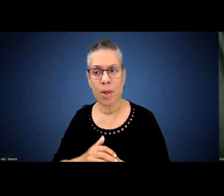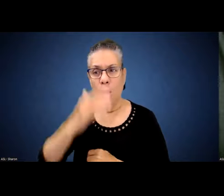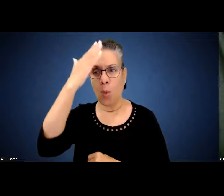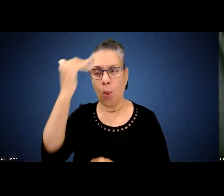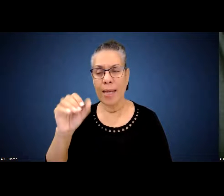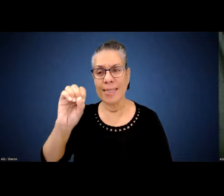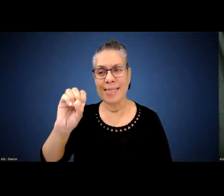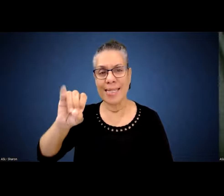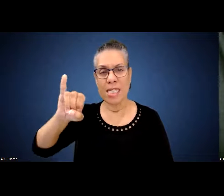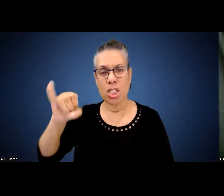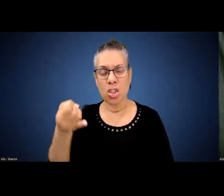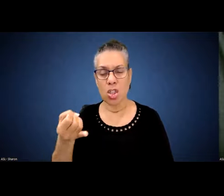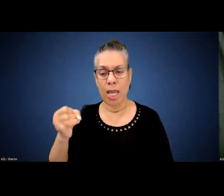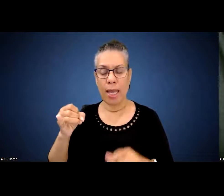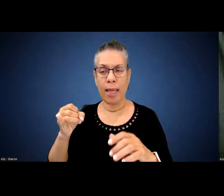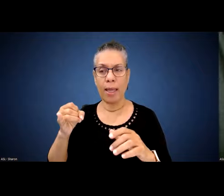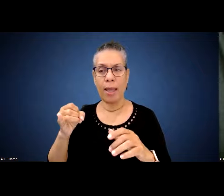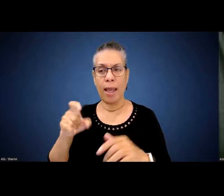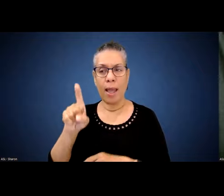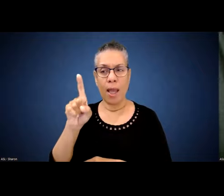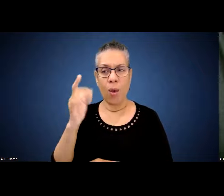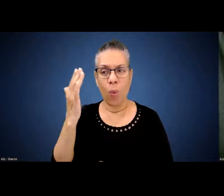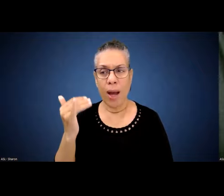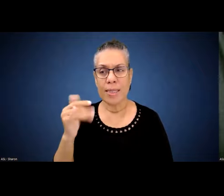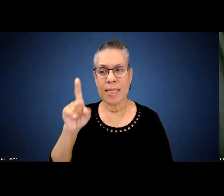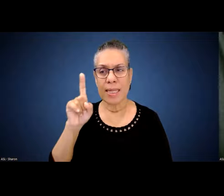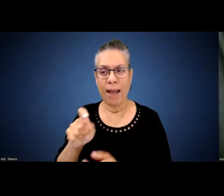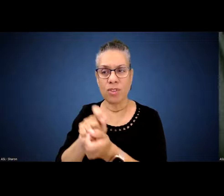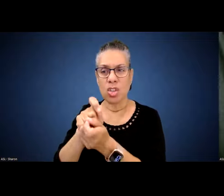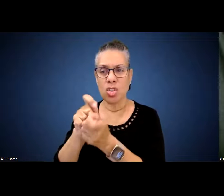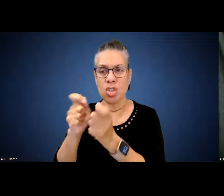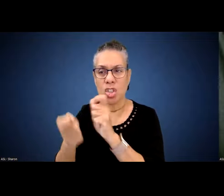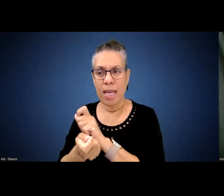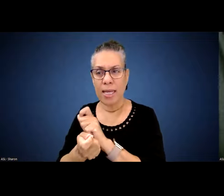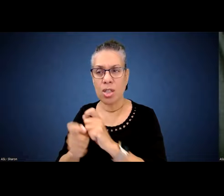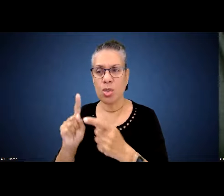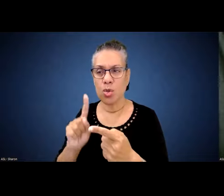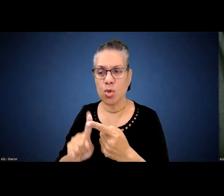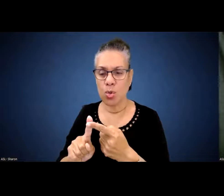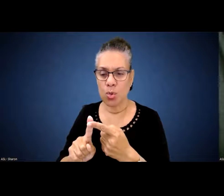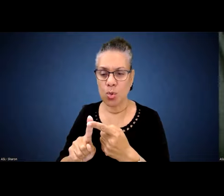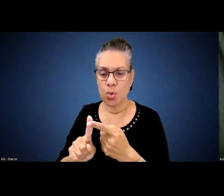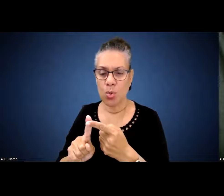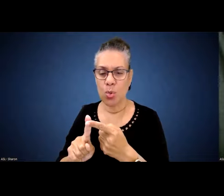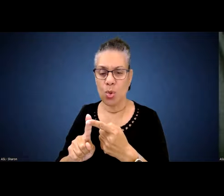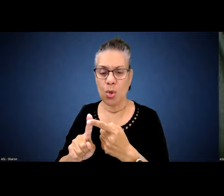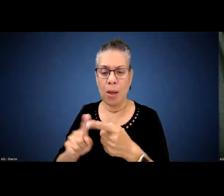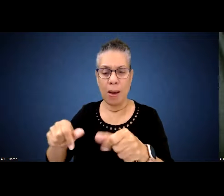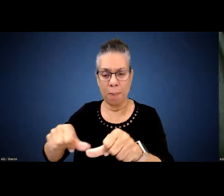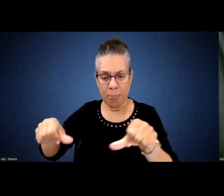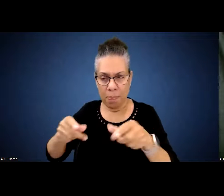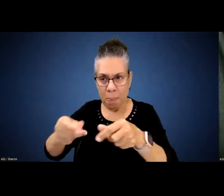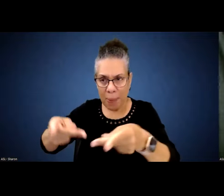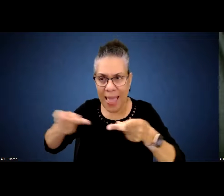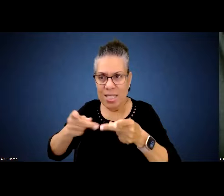EJ population definition have to be chained to place? Why does it have to be an area? Why